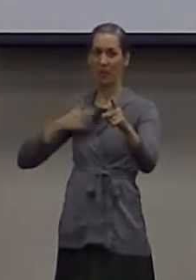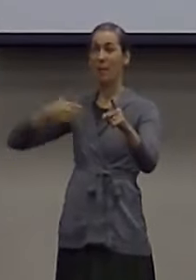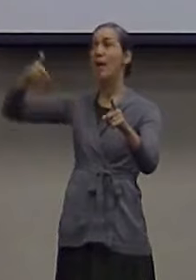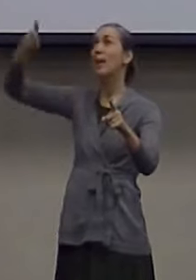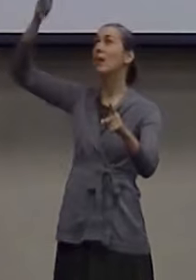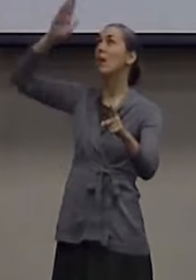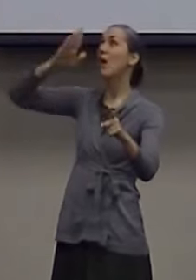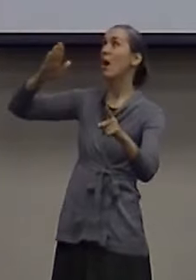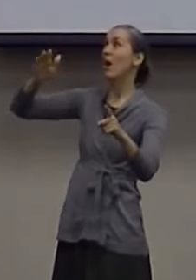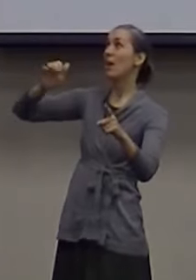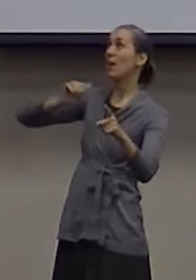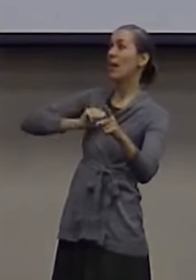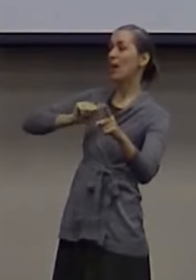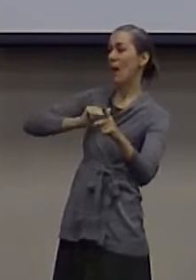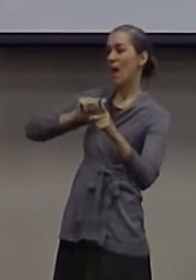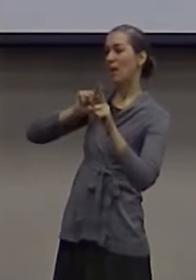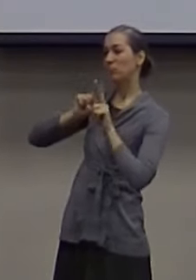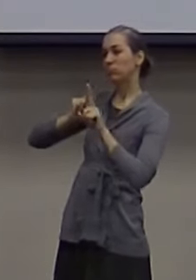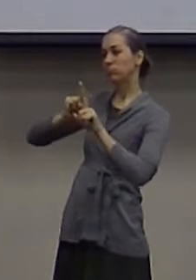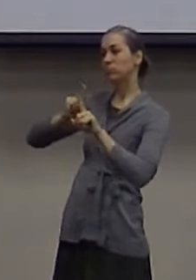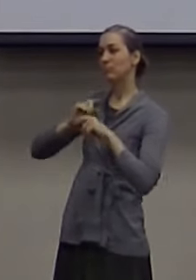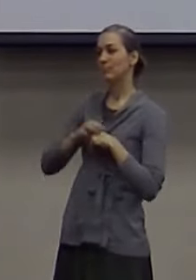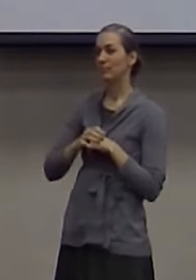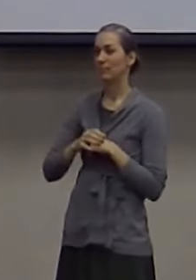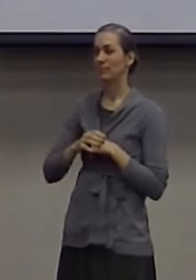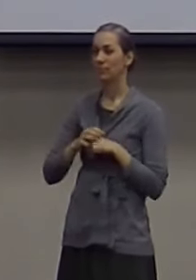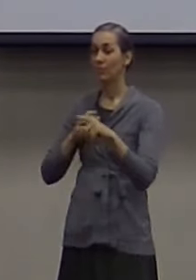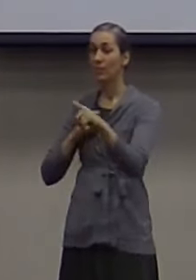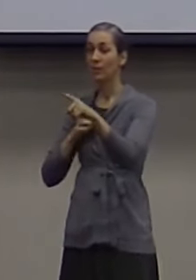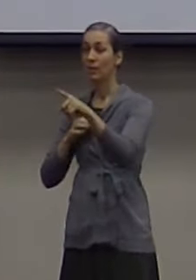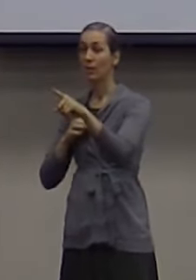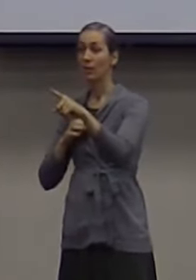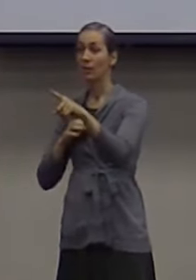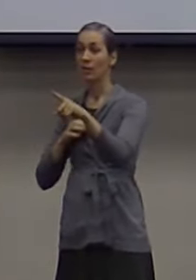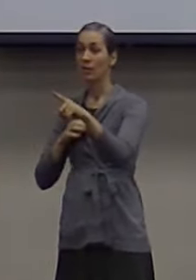My God and I. Okay, beautiful song. Great songs.